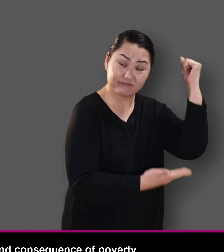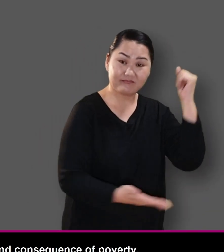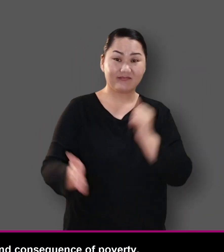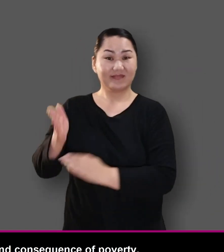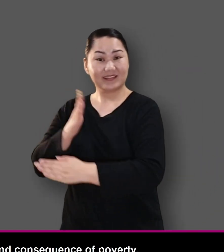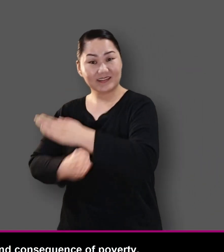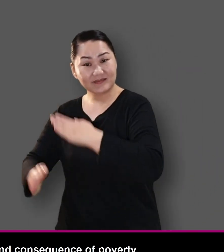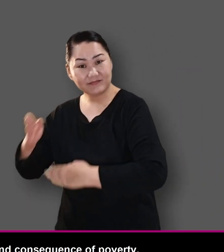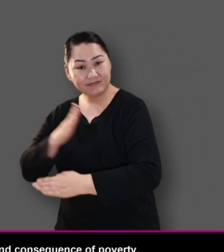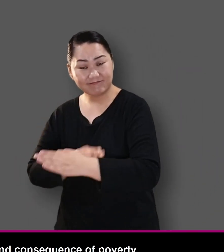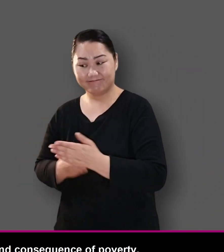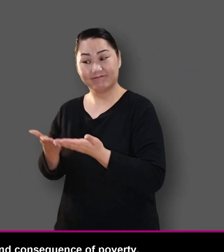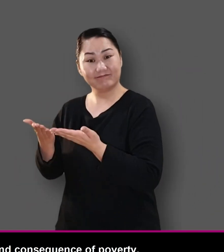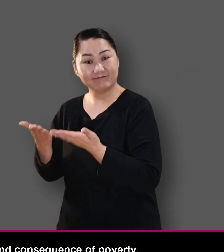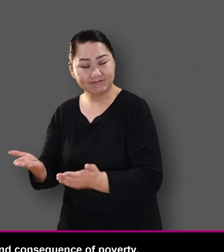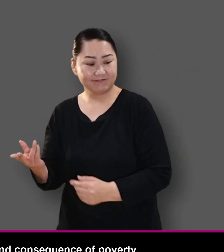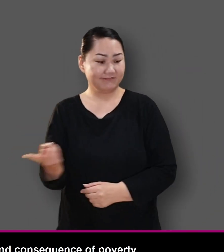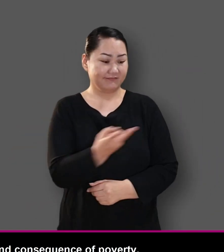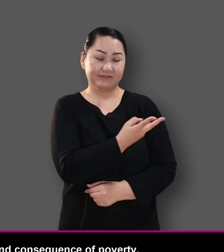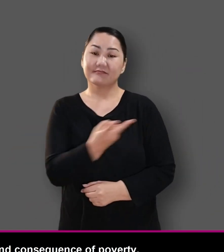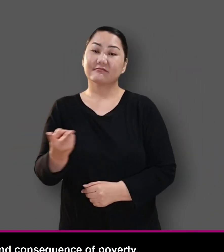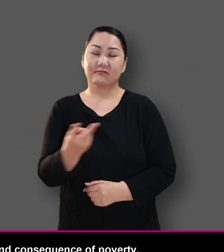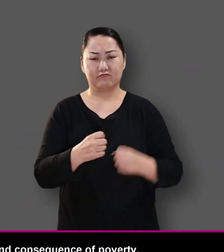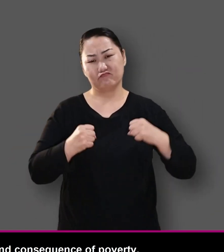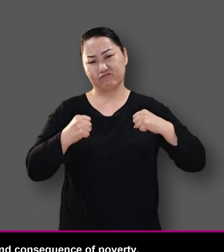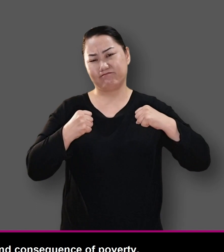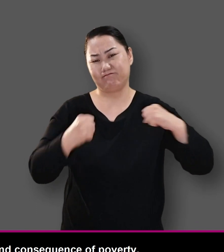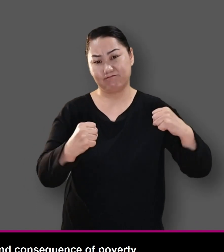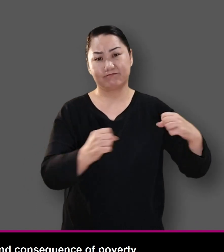Disability is a cause and consequence of poverty.